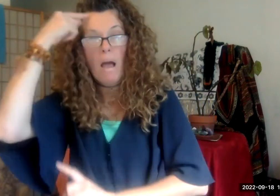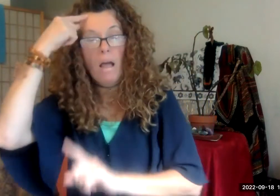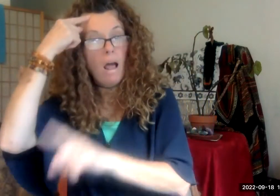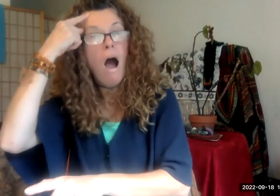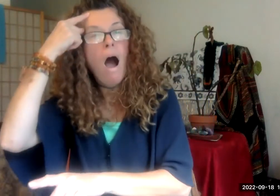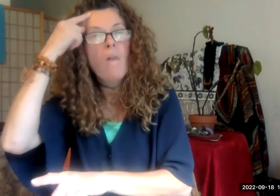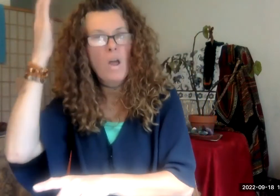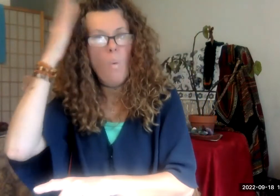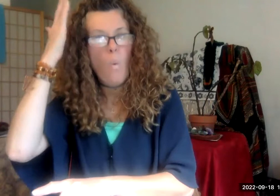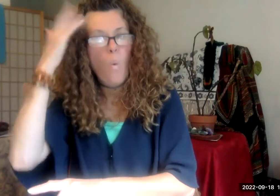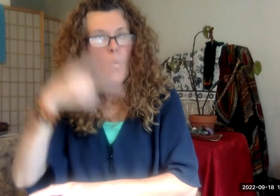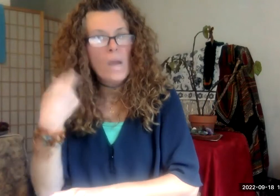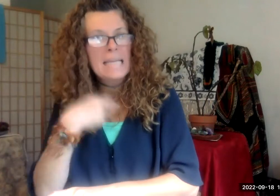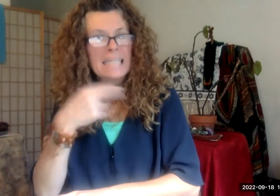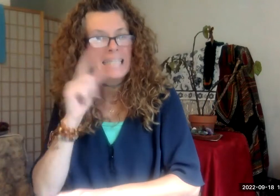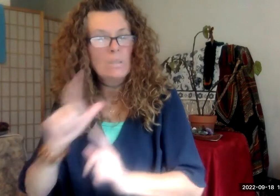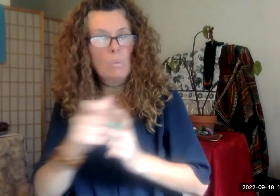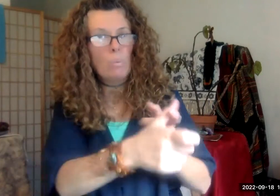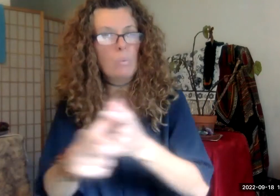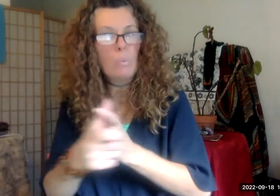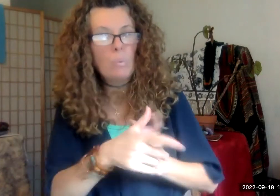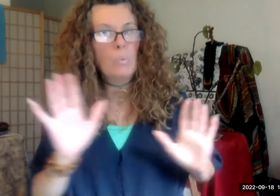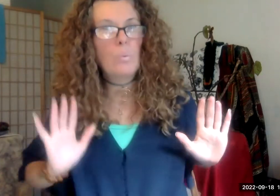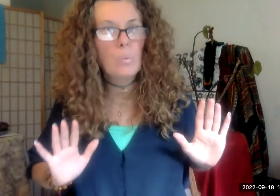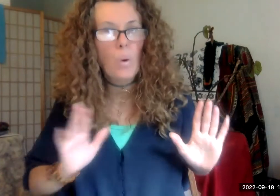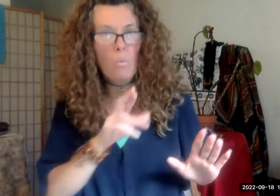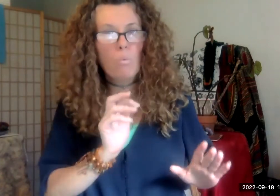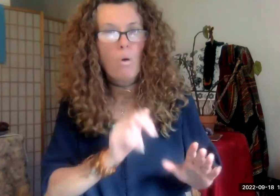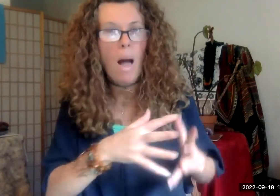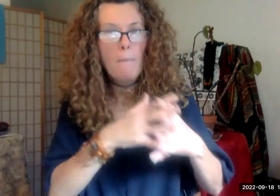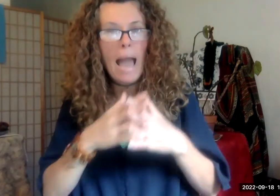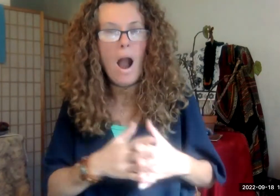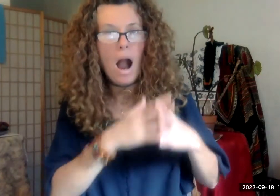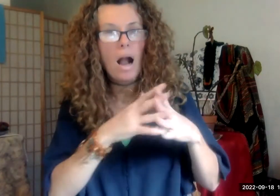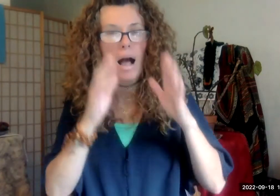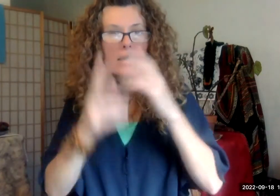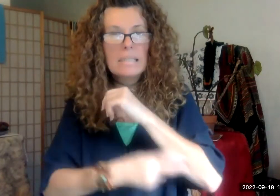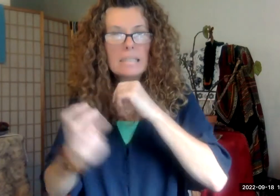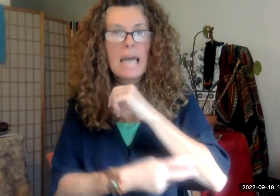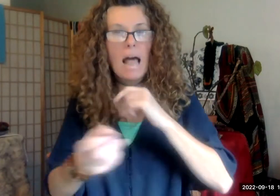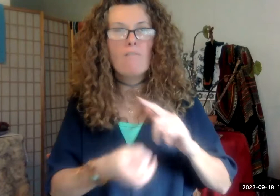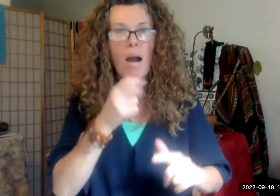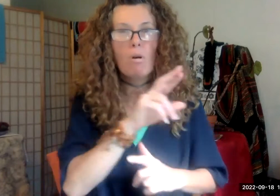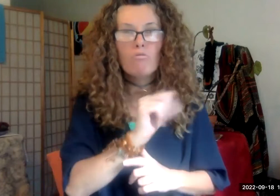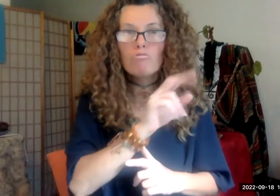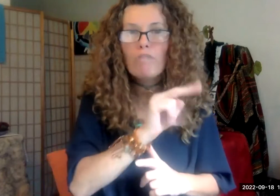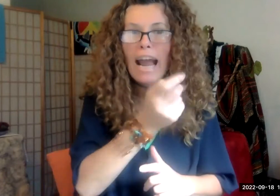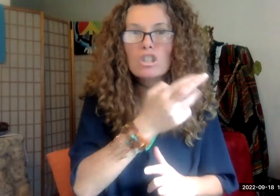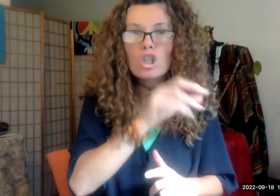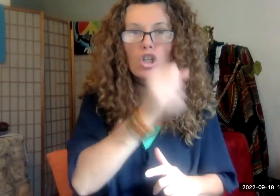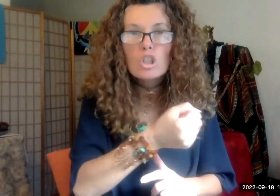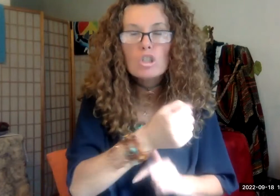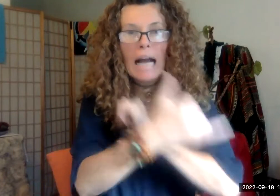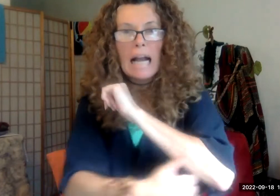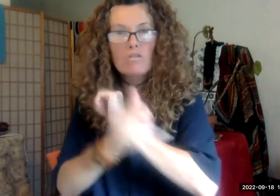it's a very risky operation to run around anywhere in rural America just stealing from ranchers and country folks,